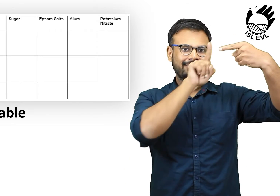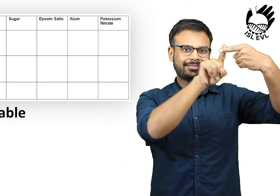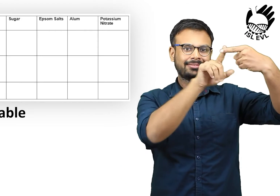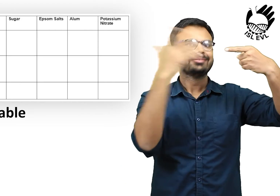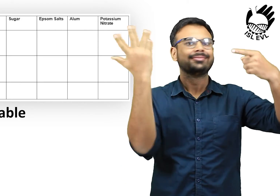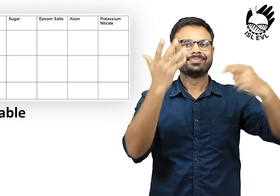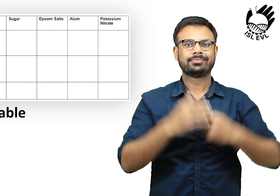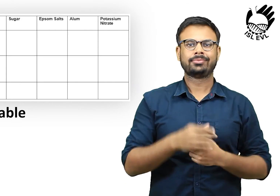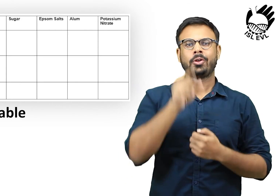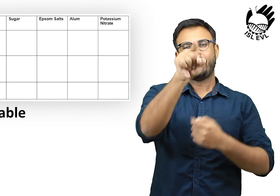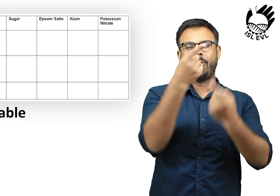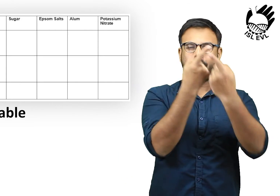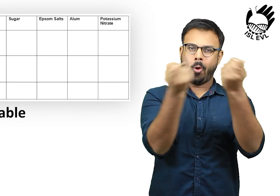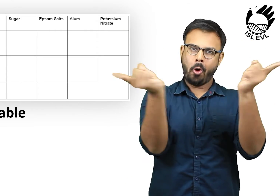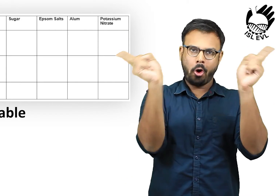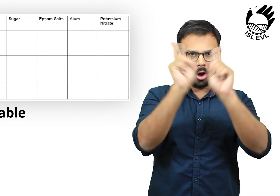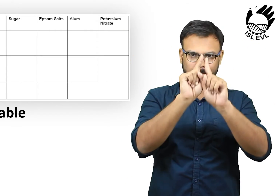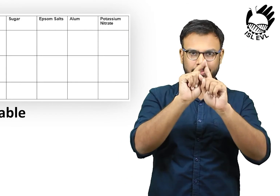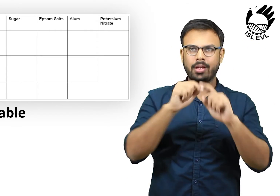depending on which we need to fill the report.